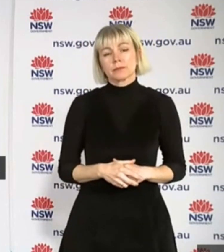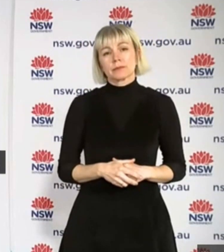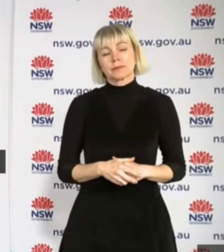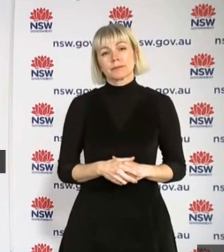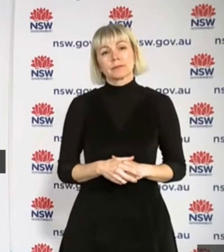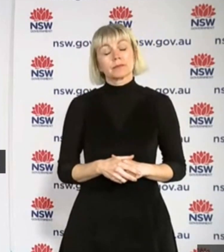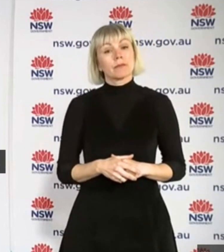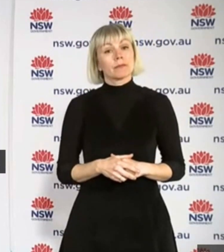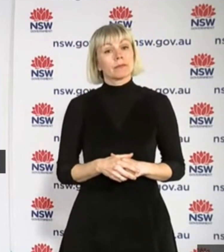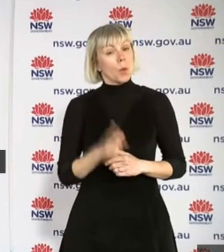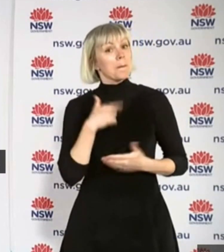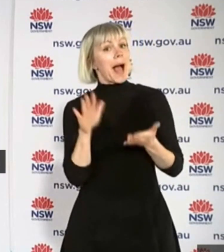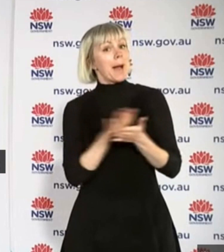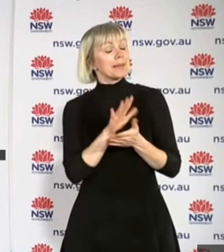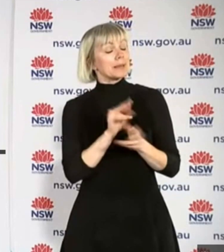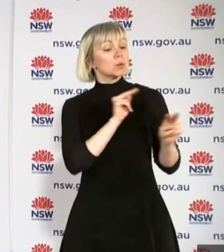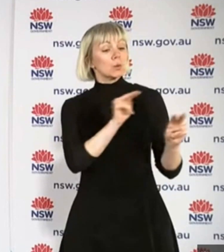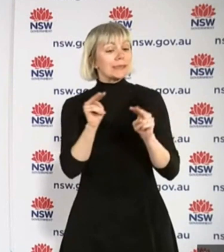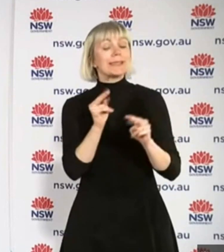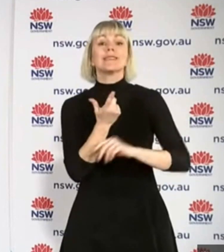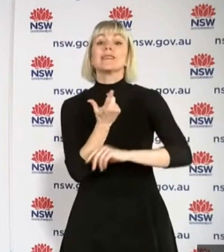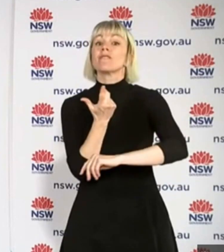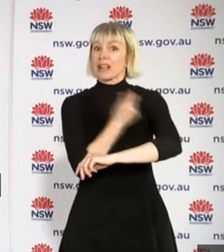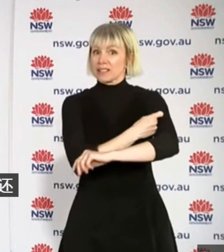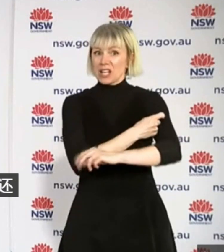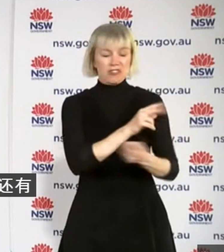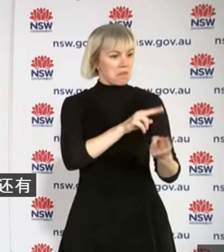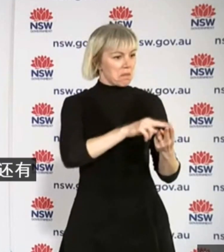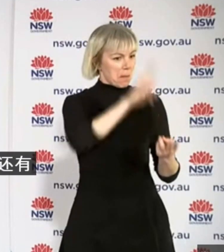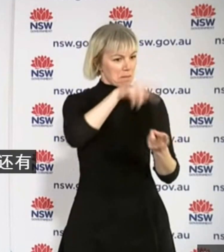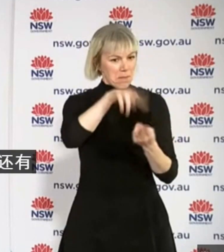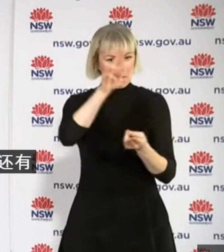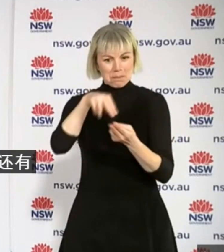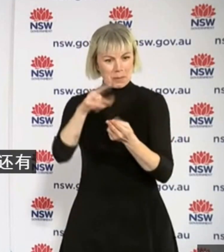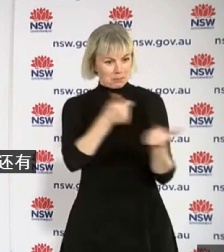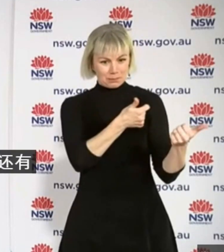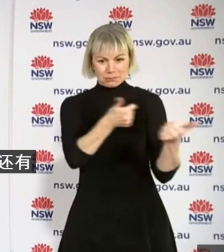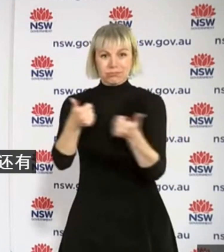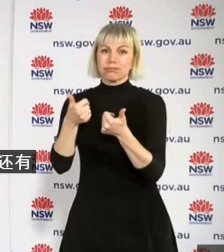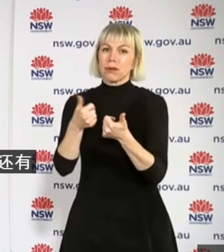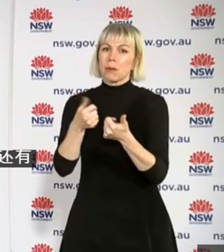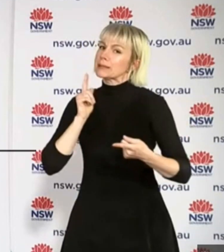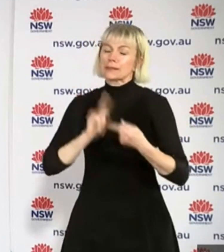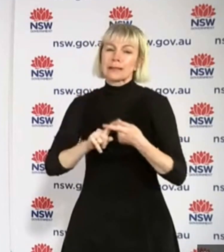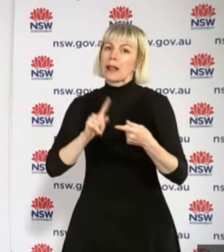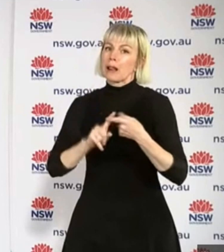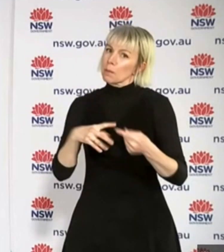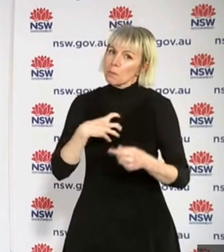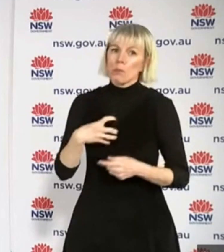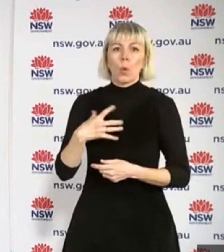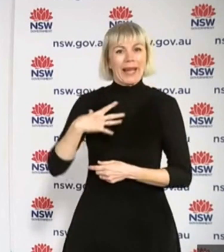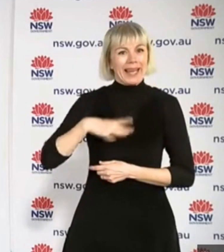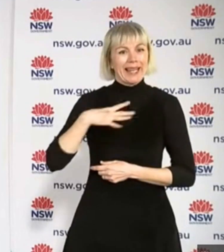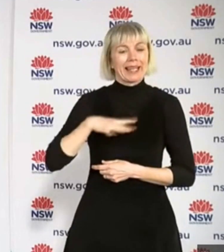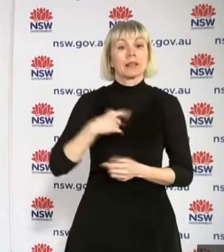to see the vaccination coverage rates increase markedly, but there is more work to be done. Vaccine supply